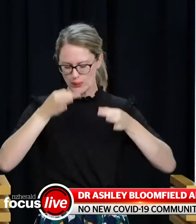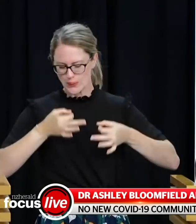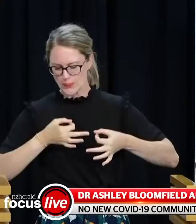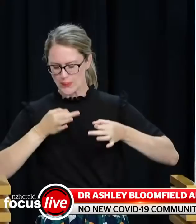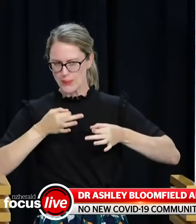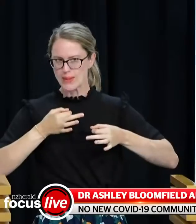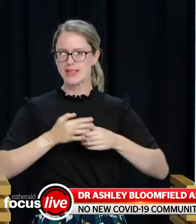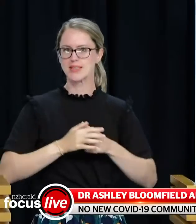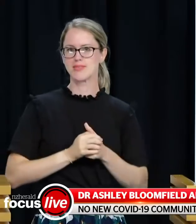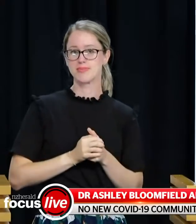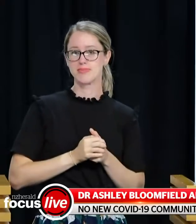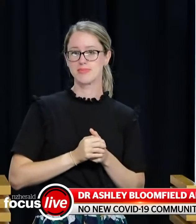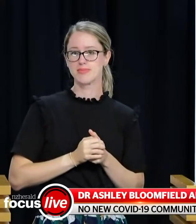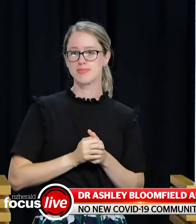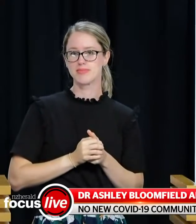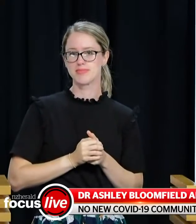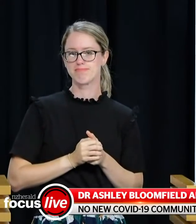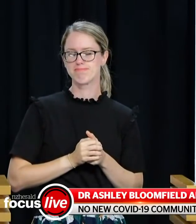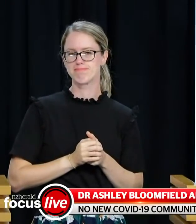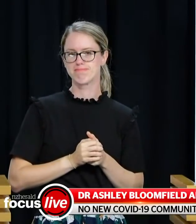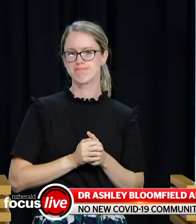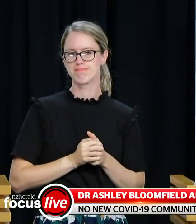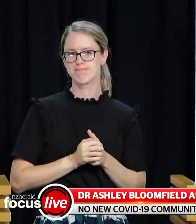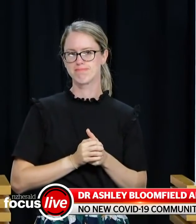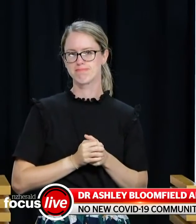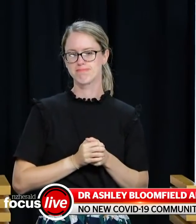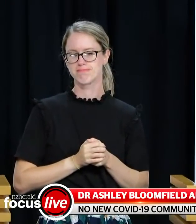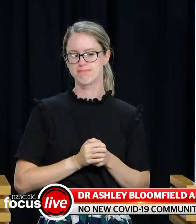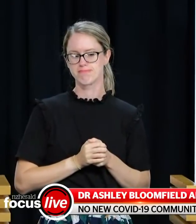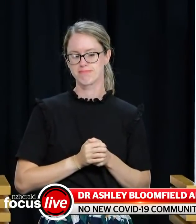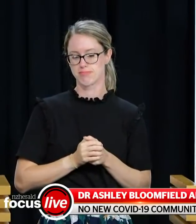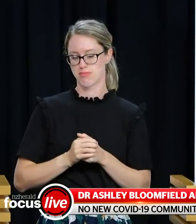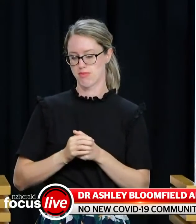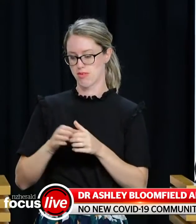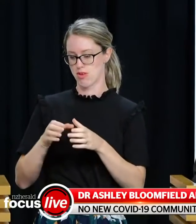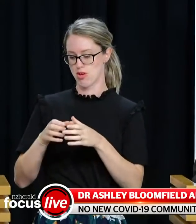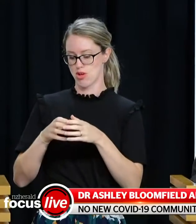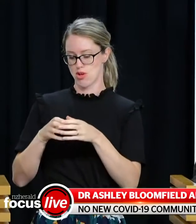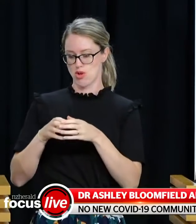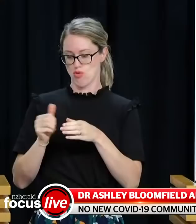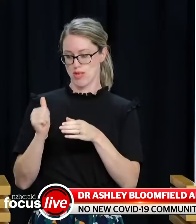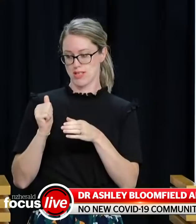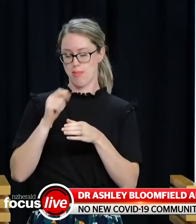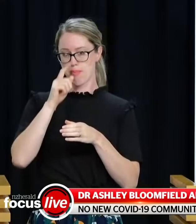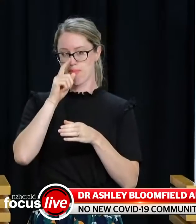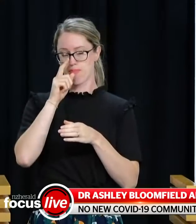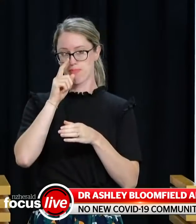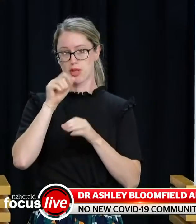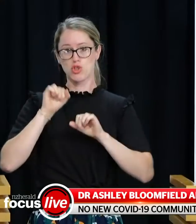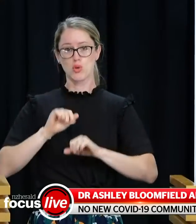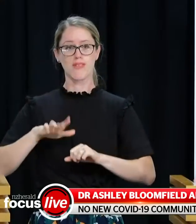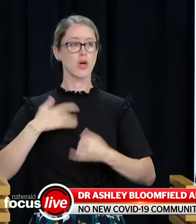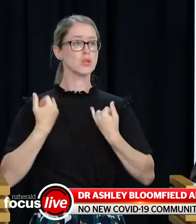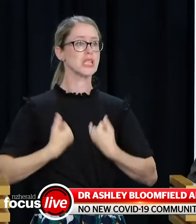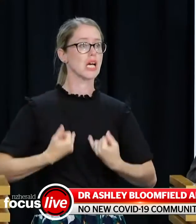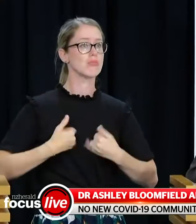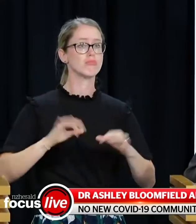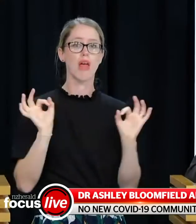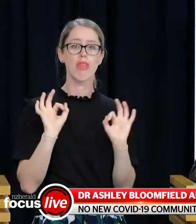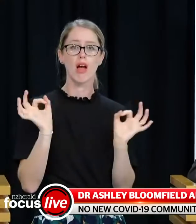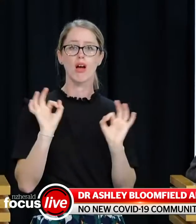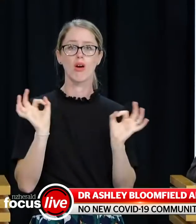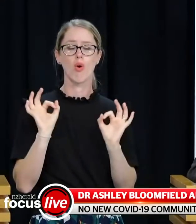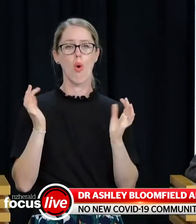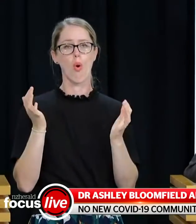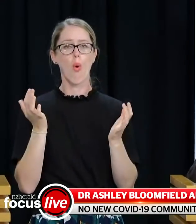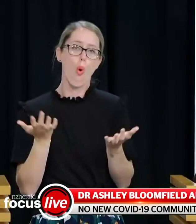muscles. So if people could just keep that in mind. And in several of these latest cases, the students have not felt particularly unwell or have